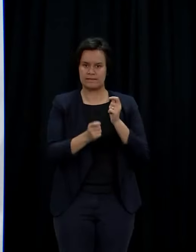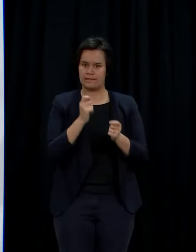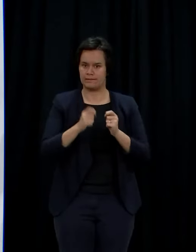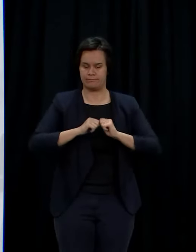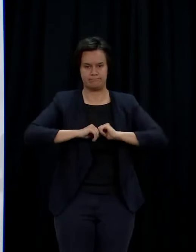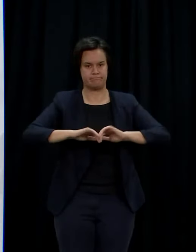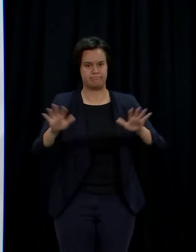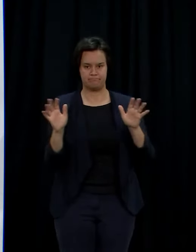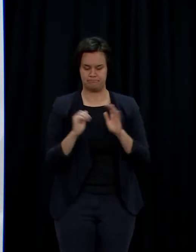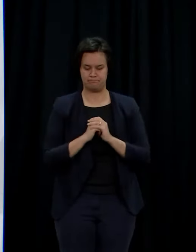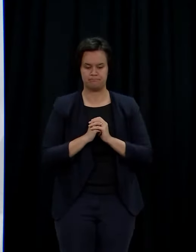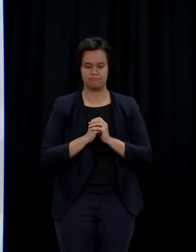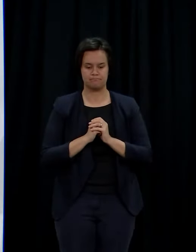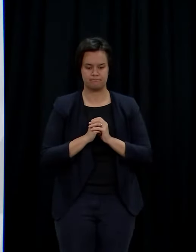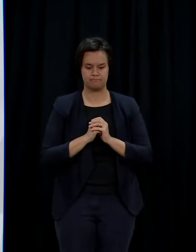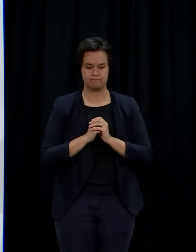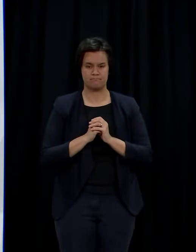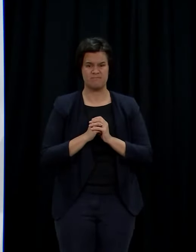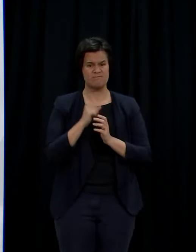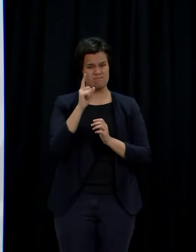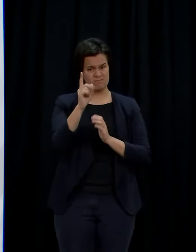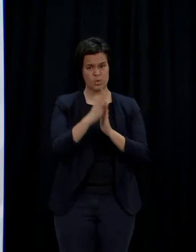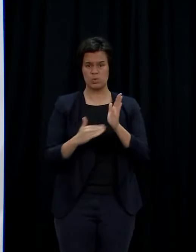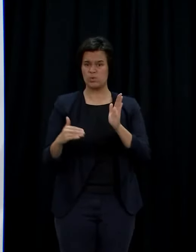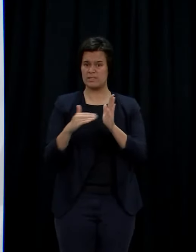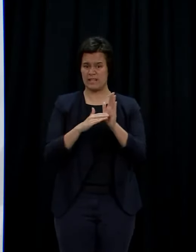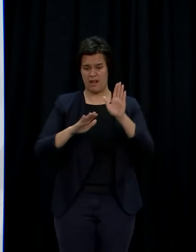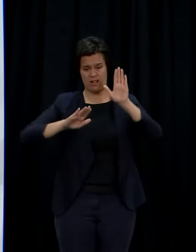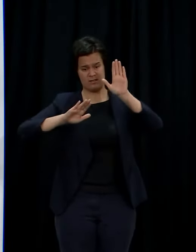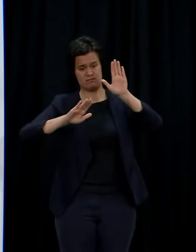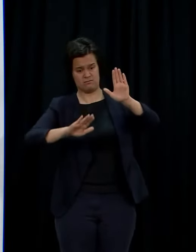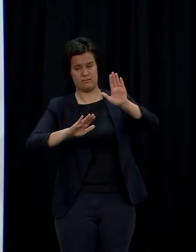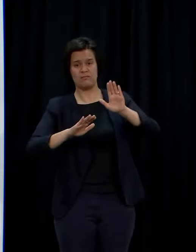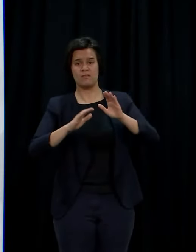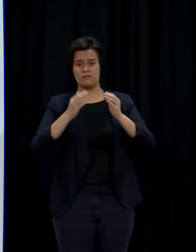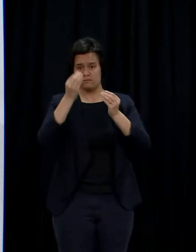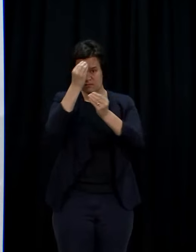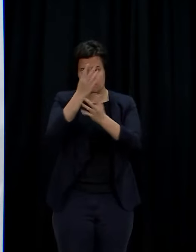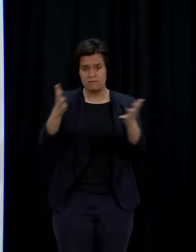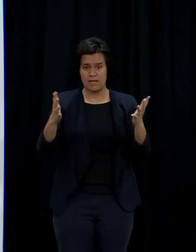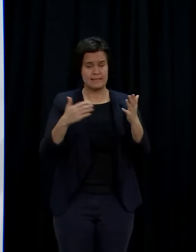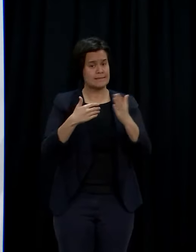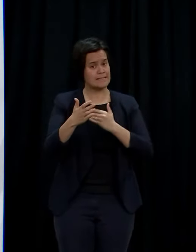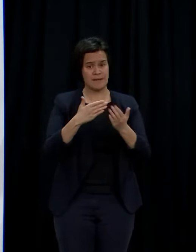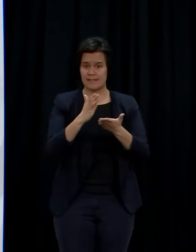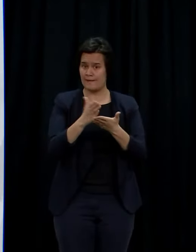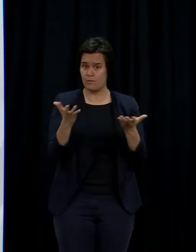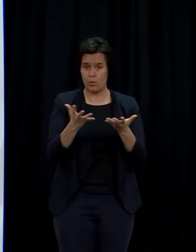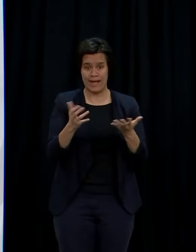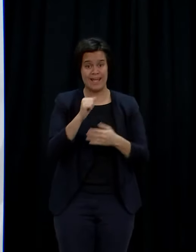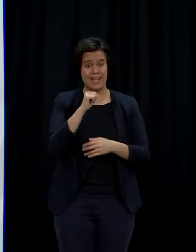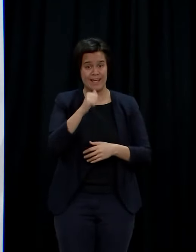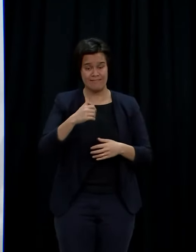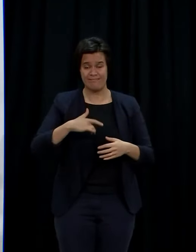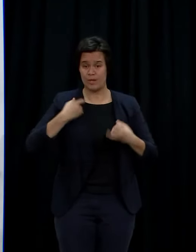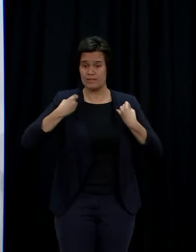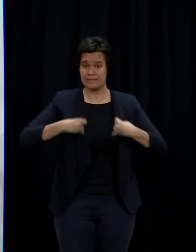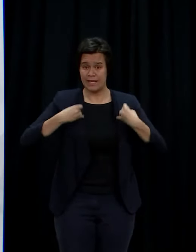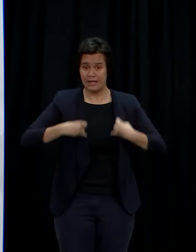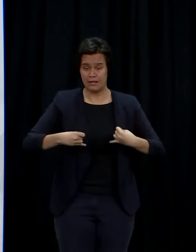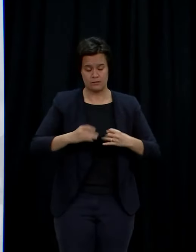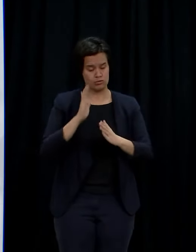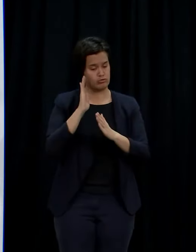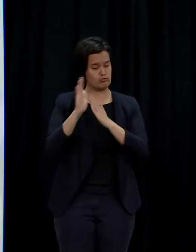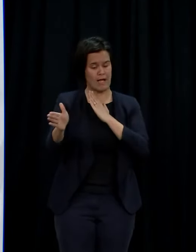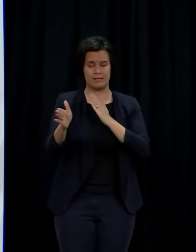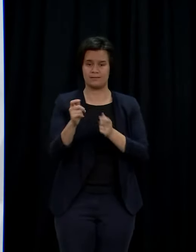to anyone, anywhere in the country, these next couple of days, if you have symptoms wherever you are, get a test. The sooner the better,